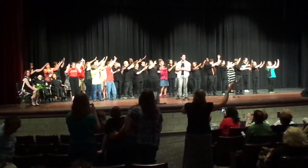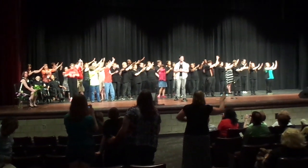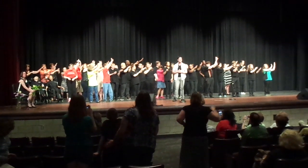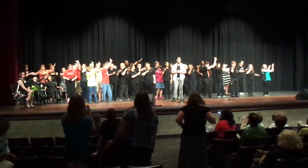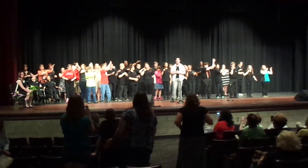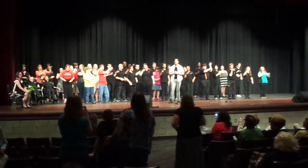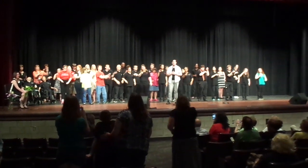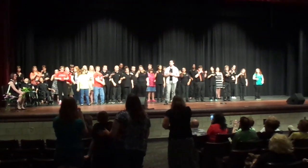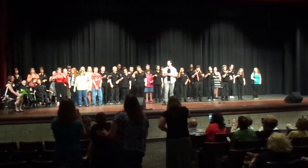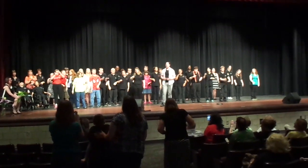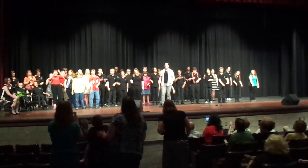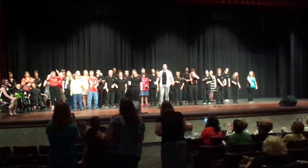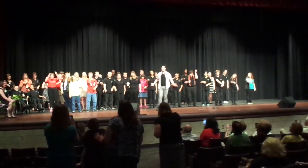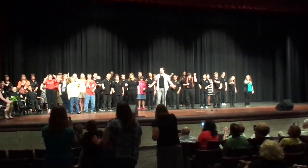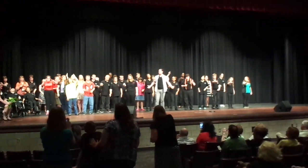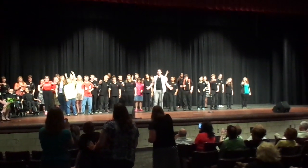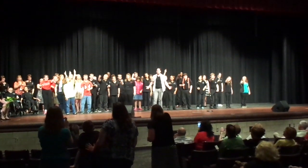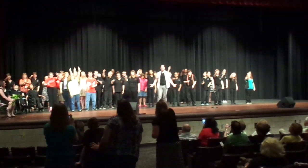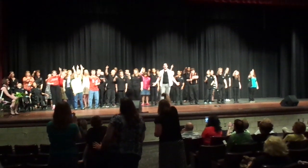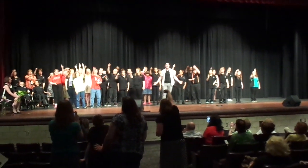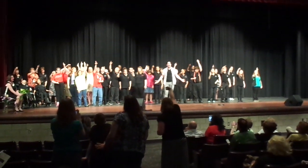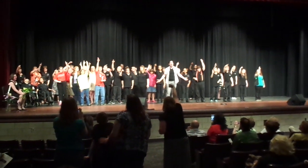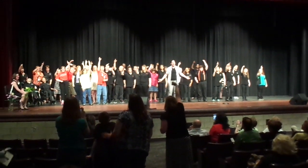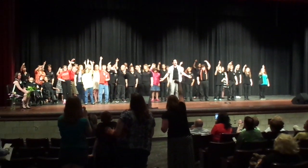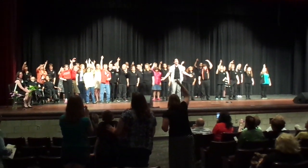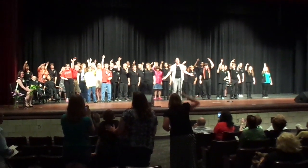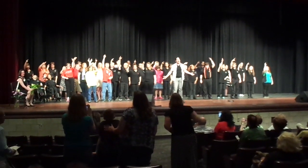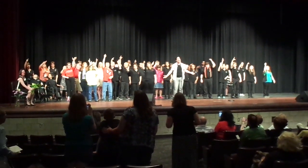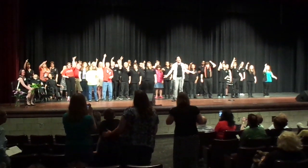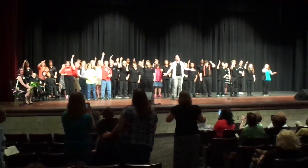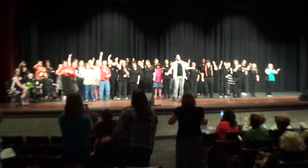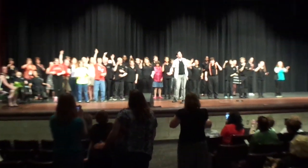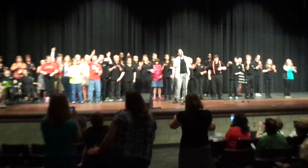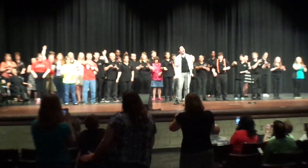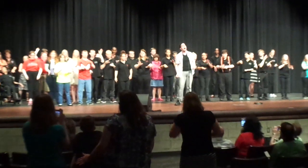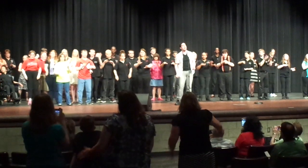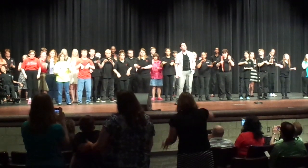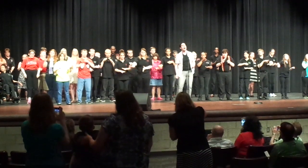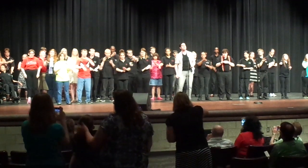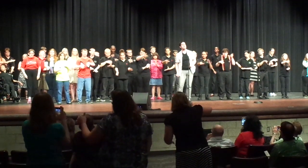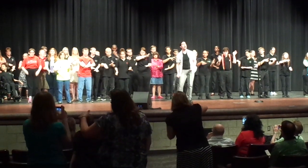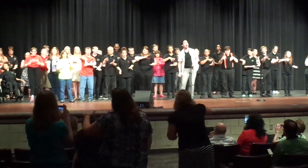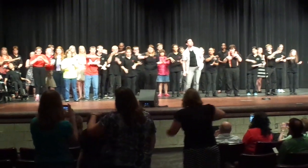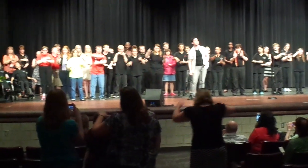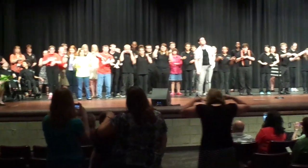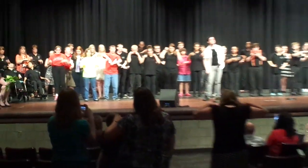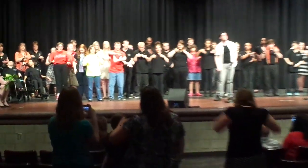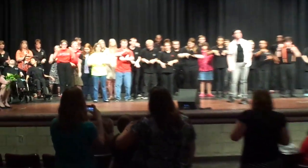mountains. You raise me up to walk on stormy